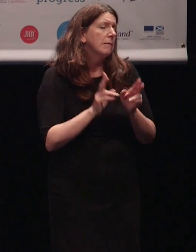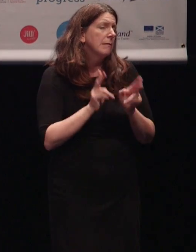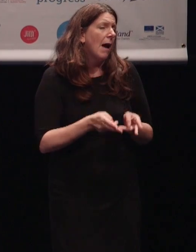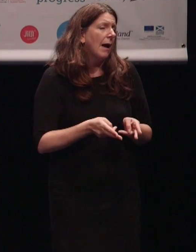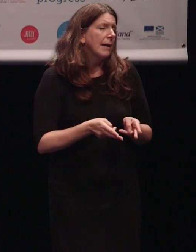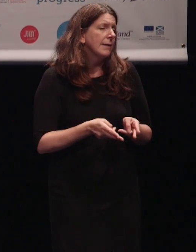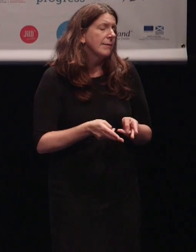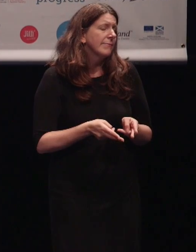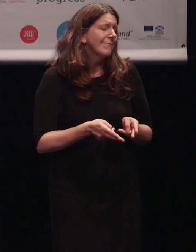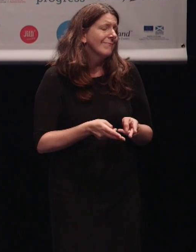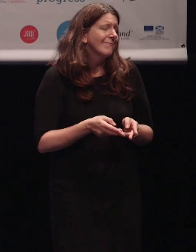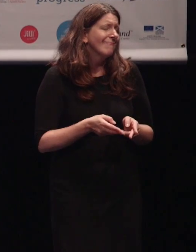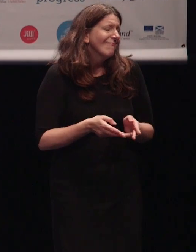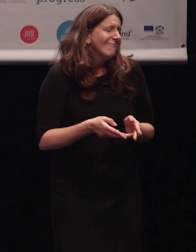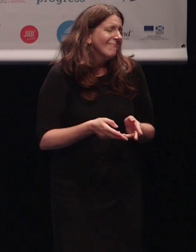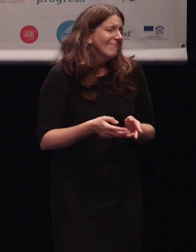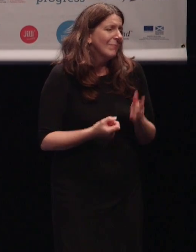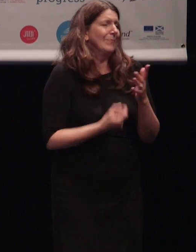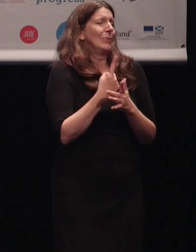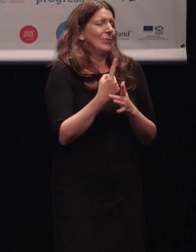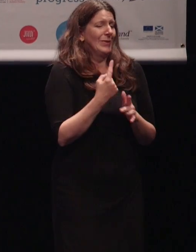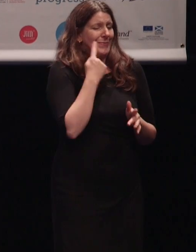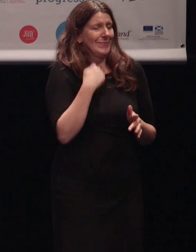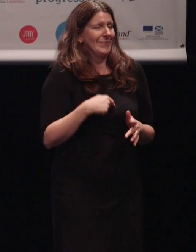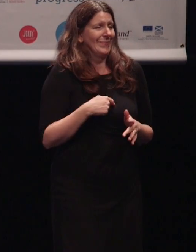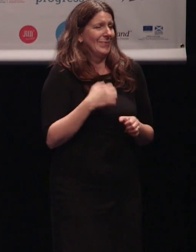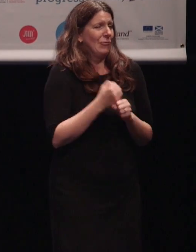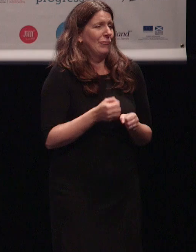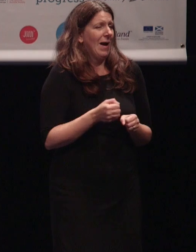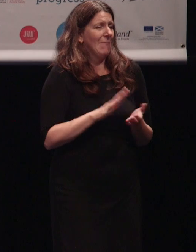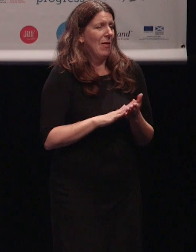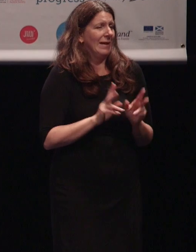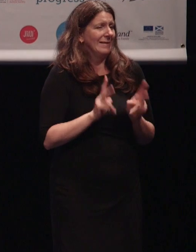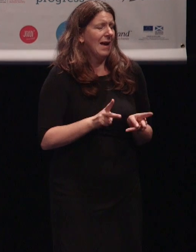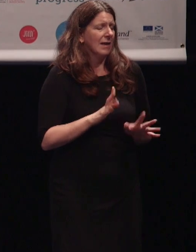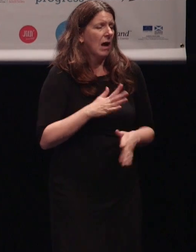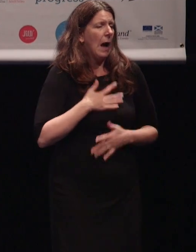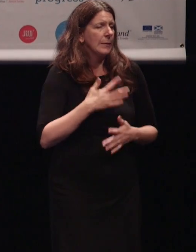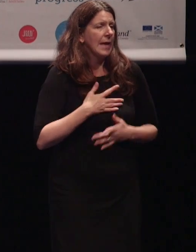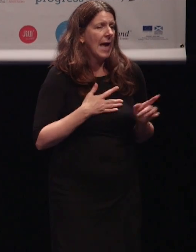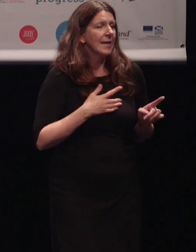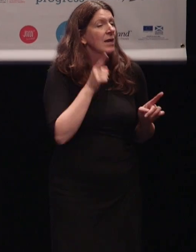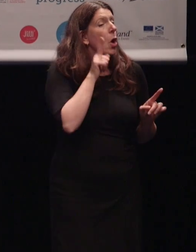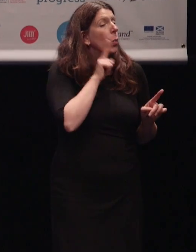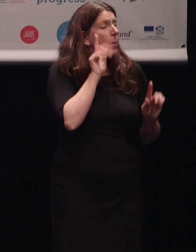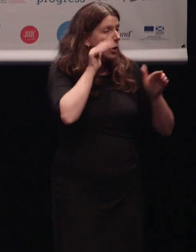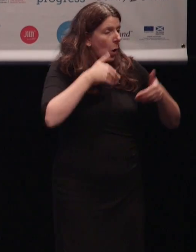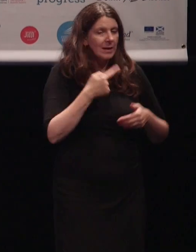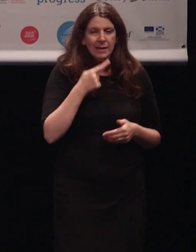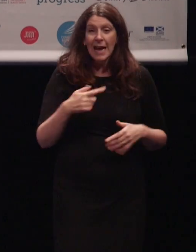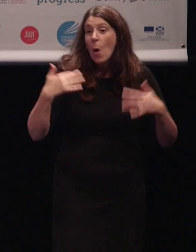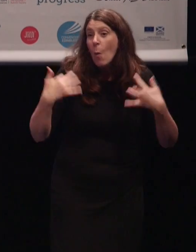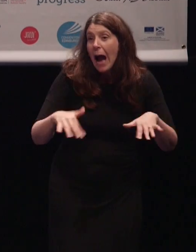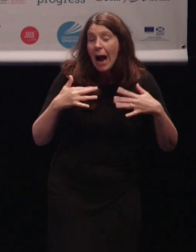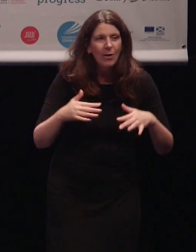very sad. So this woman with autism said, wow, and then she realized, no, that's not a good expression, and